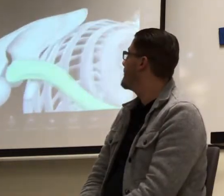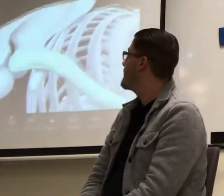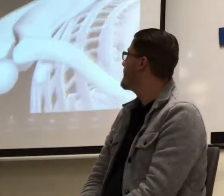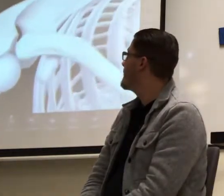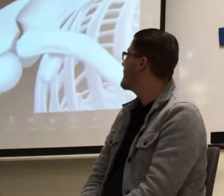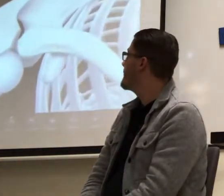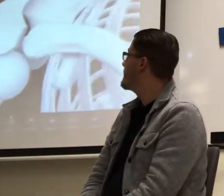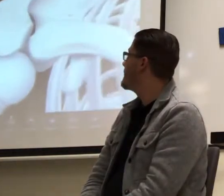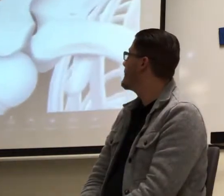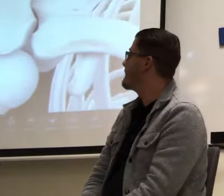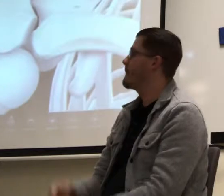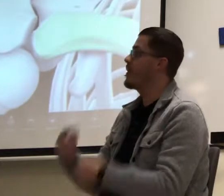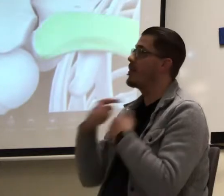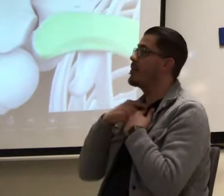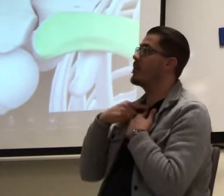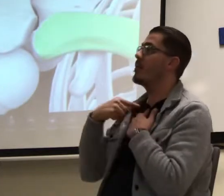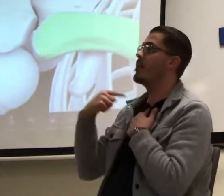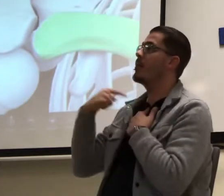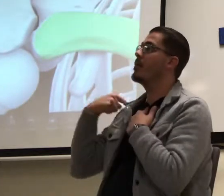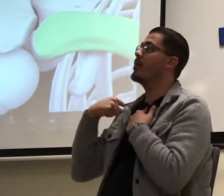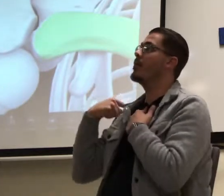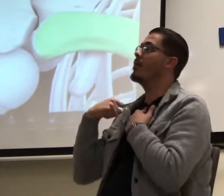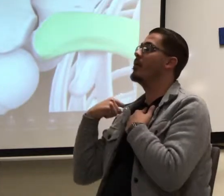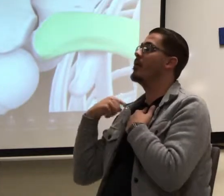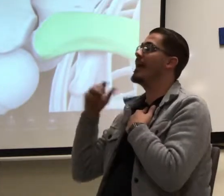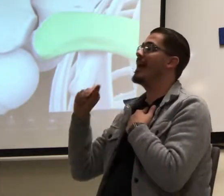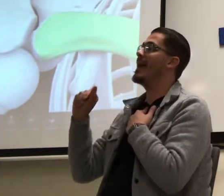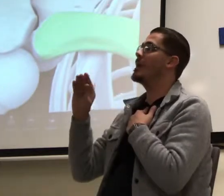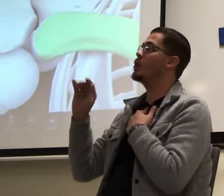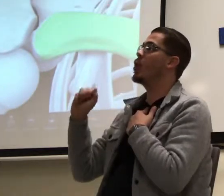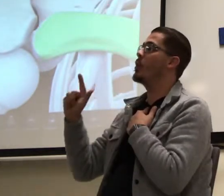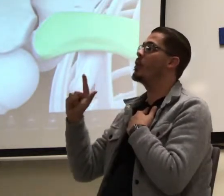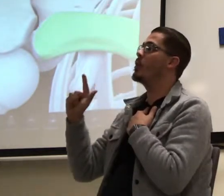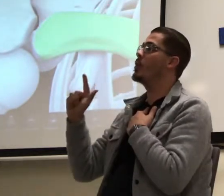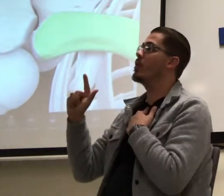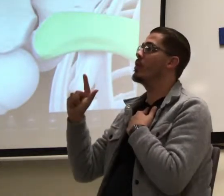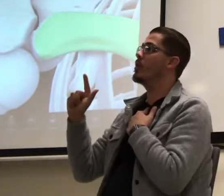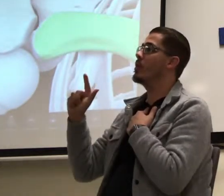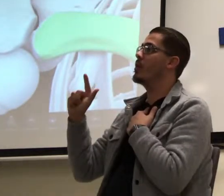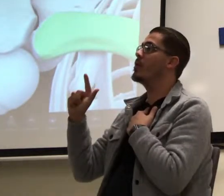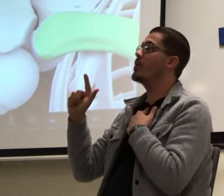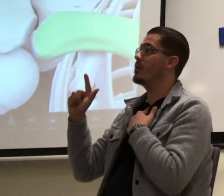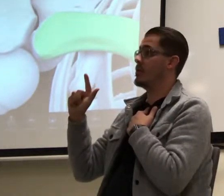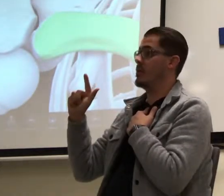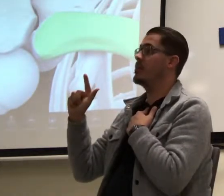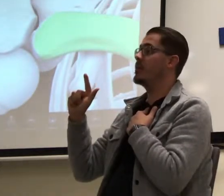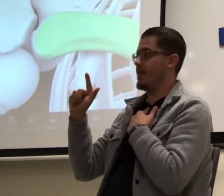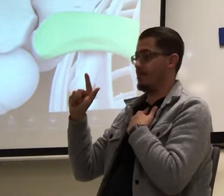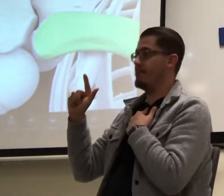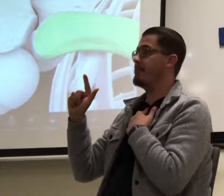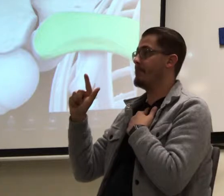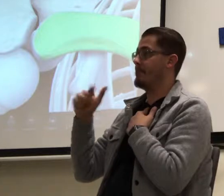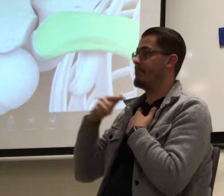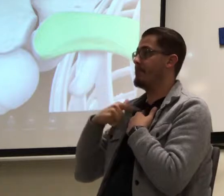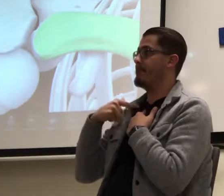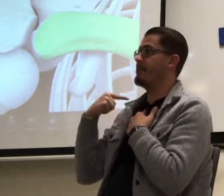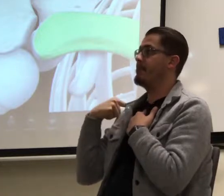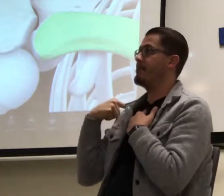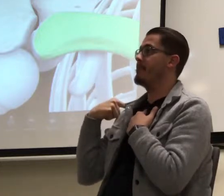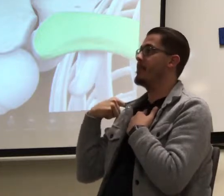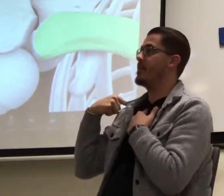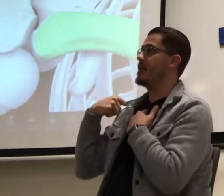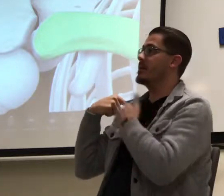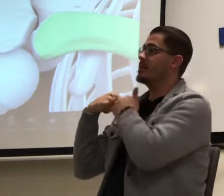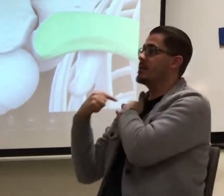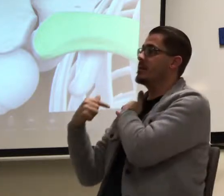the acromial end, that right there, what I have zoomed in is the acromial end of the clavicle articulating